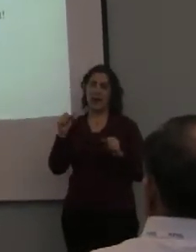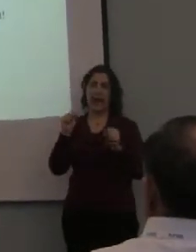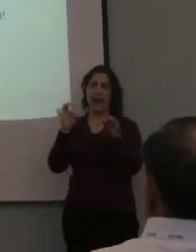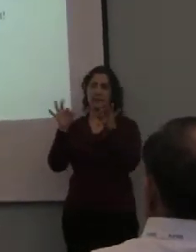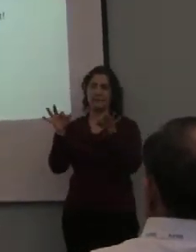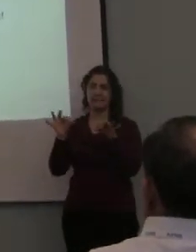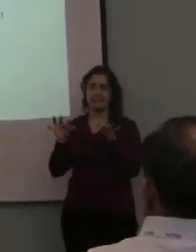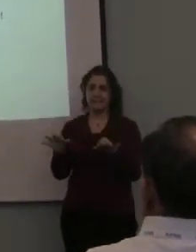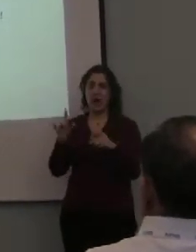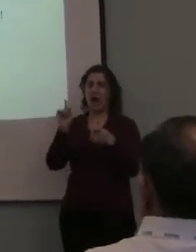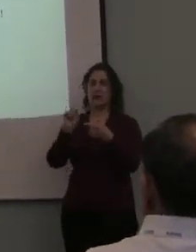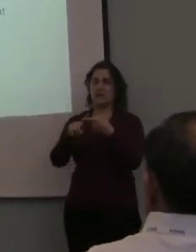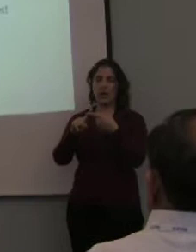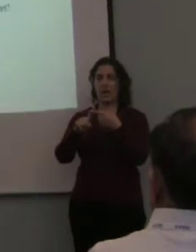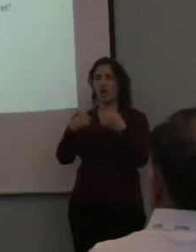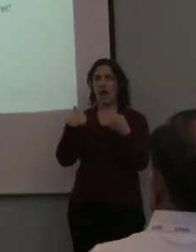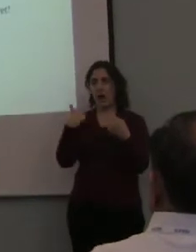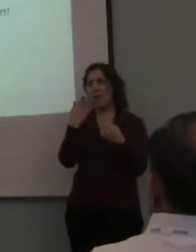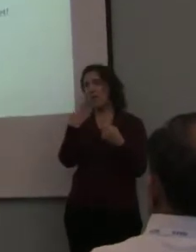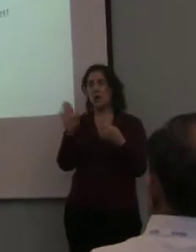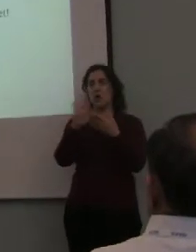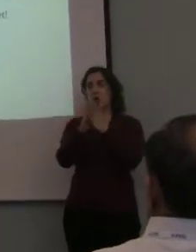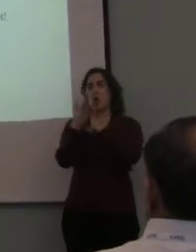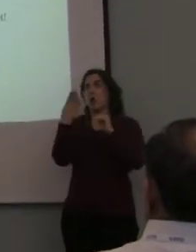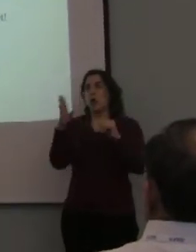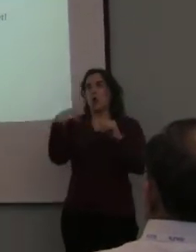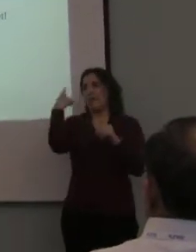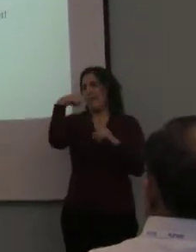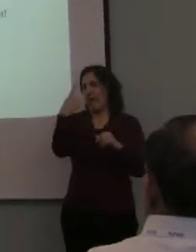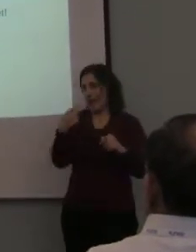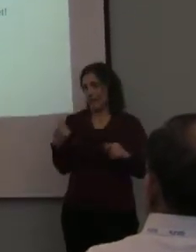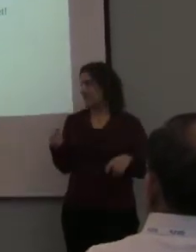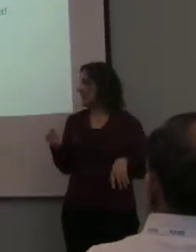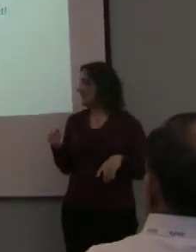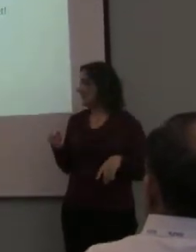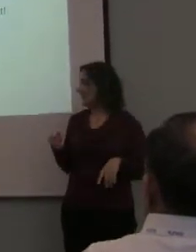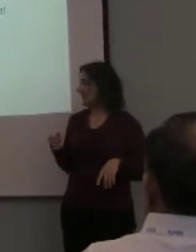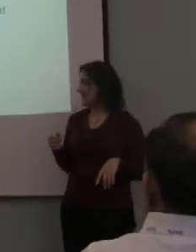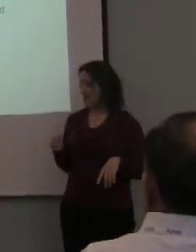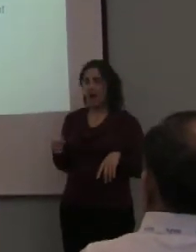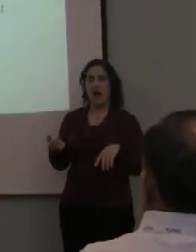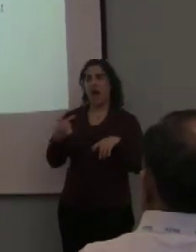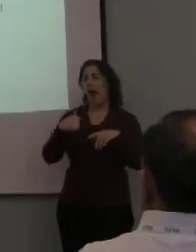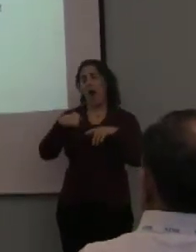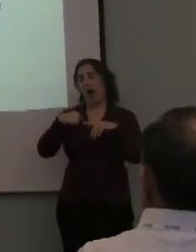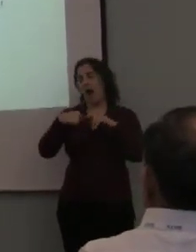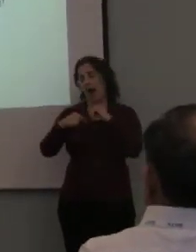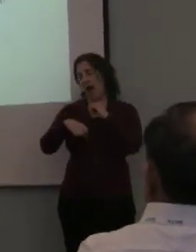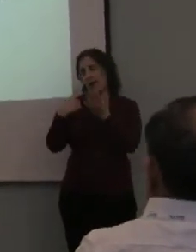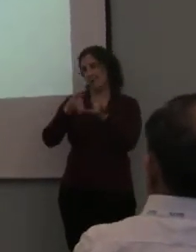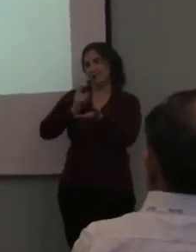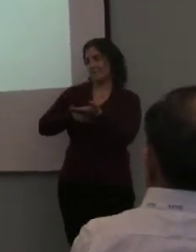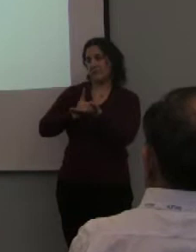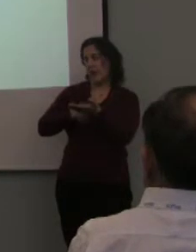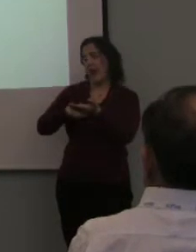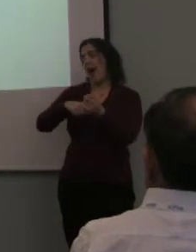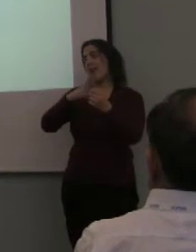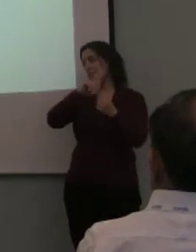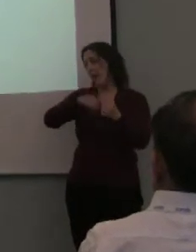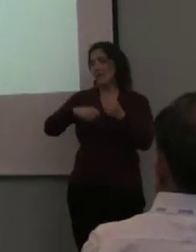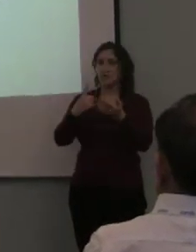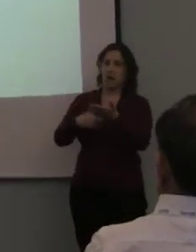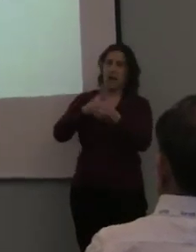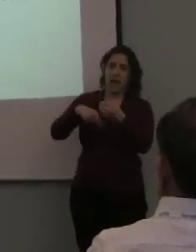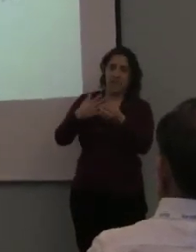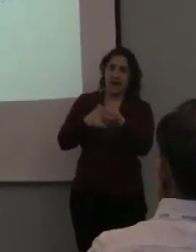Biblionarrator until blue in the face. Ask around if you can confirm very blue. But